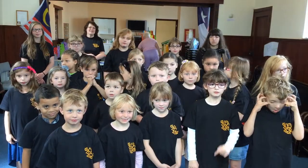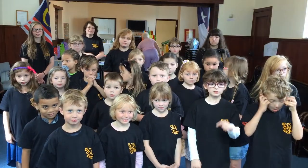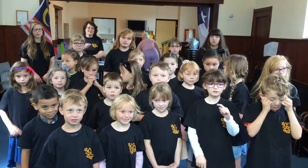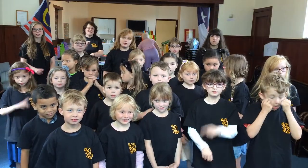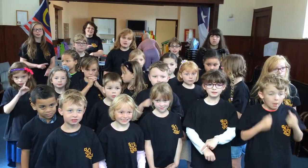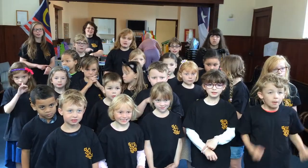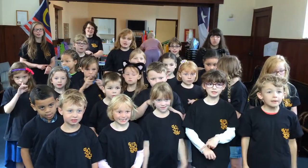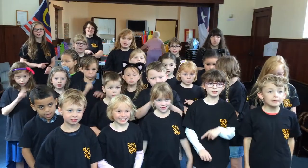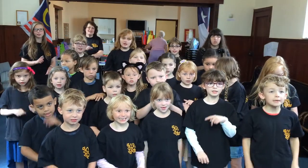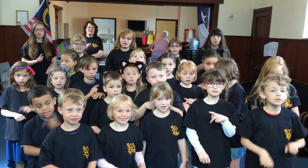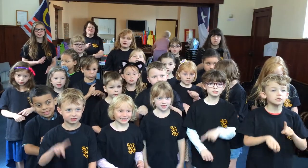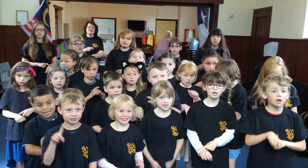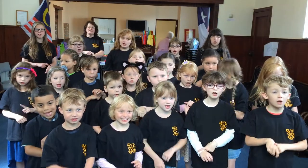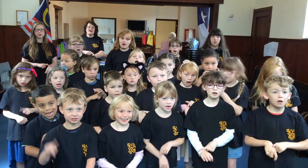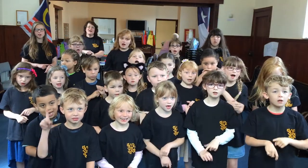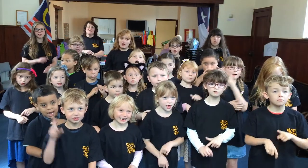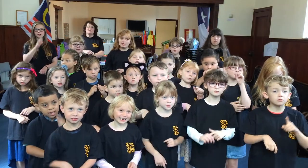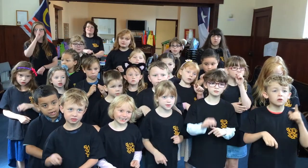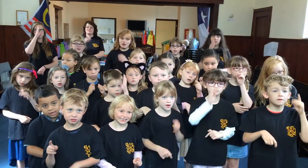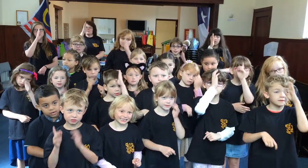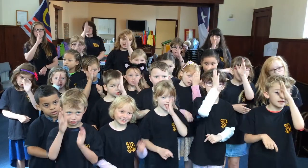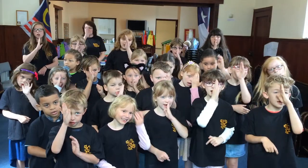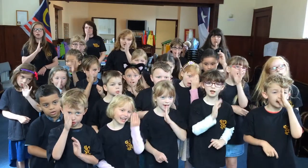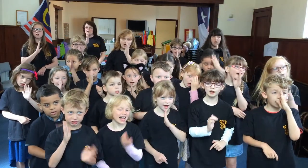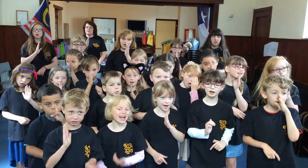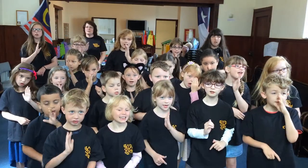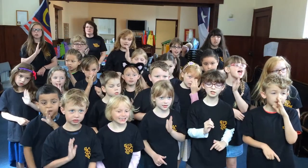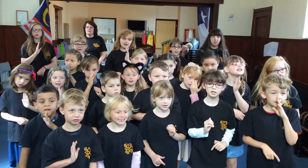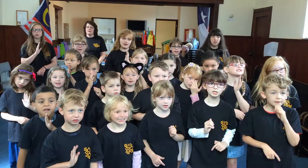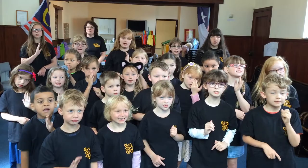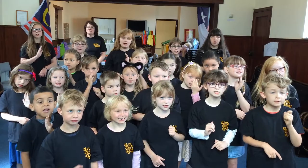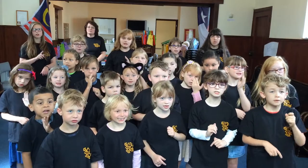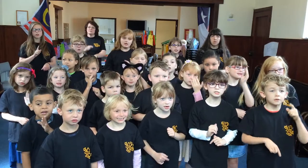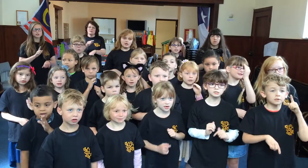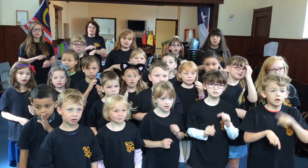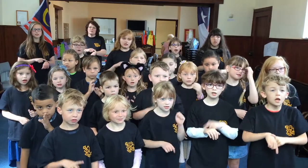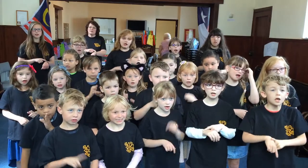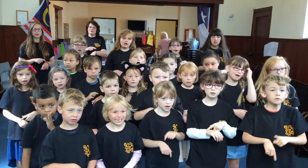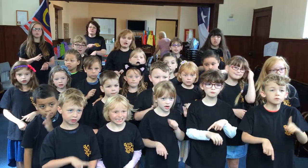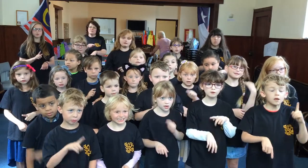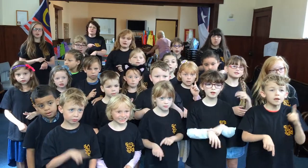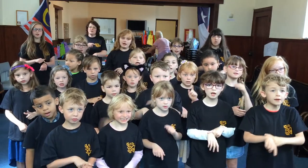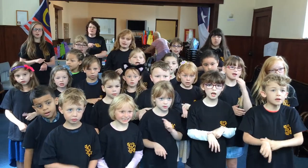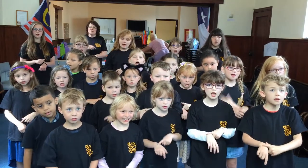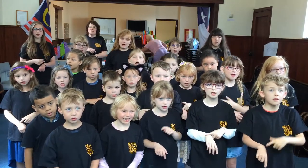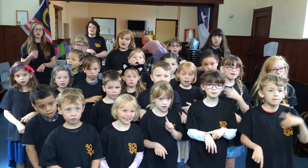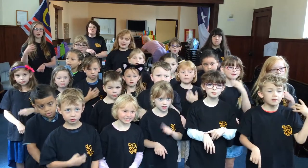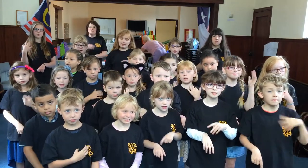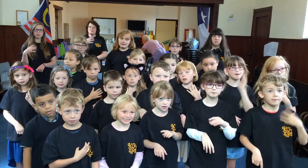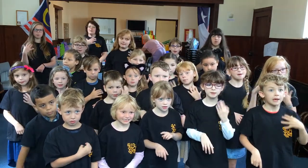In times of sadness, times beyond His